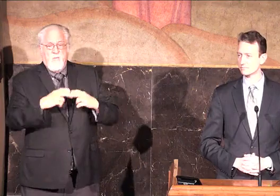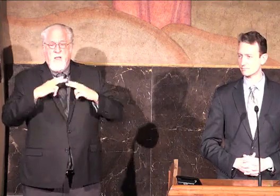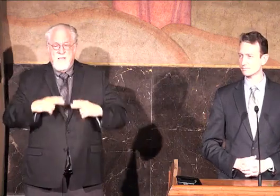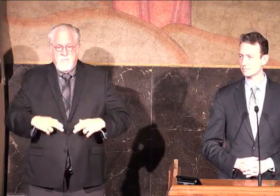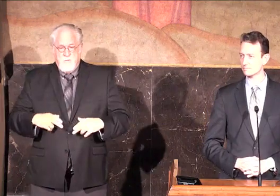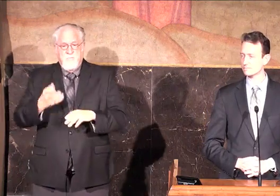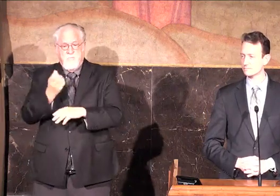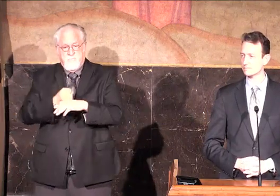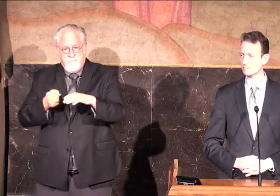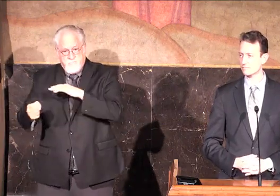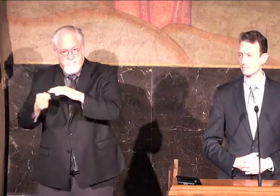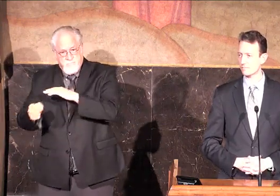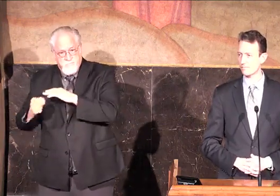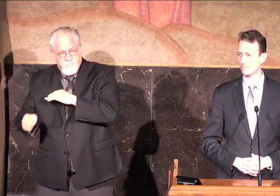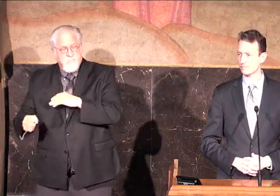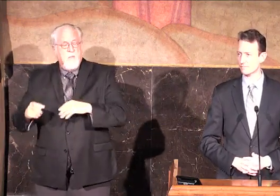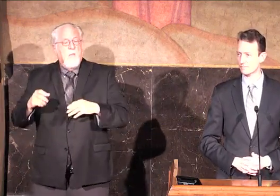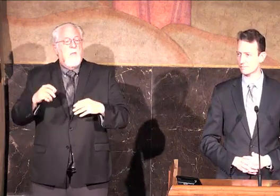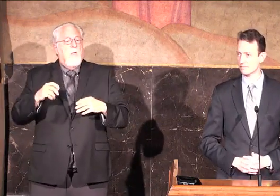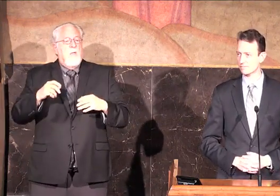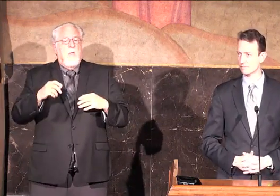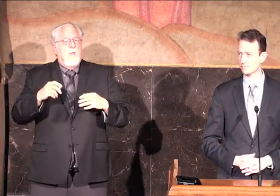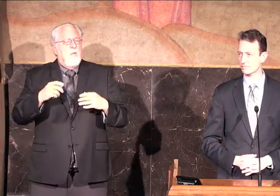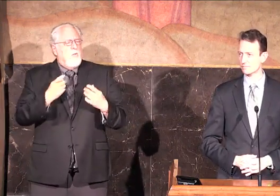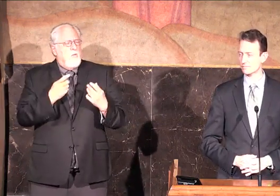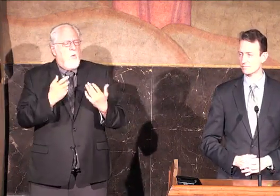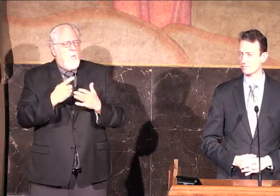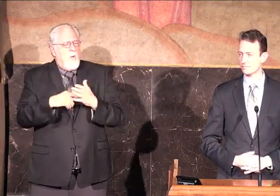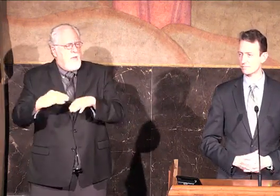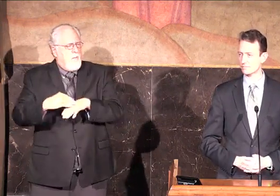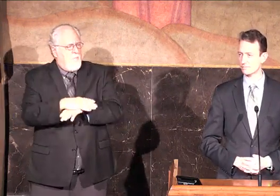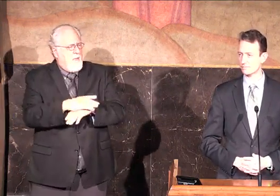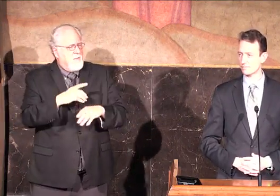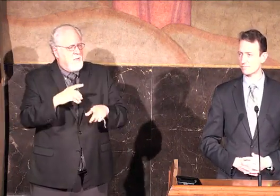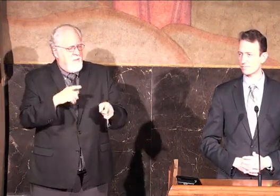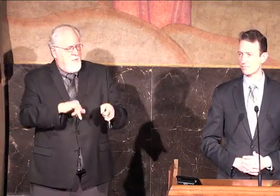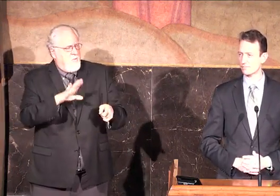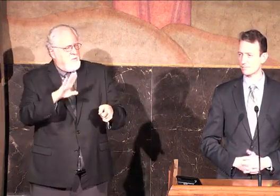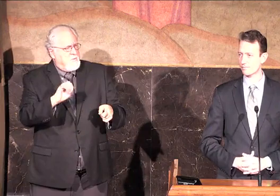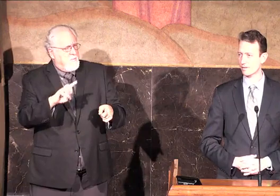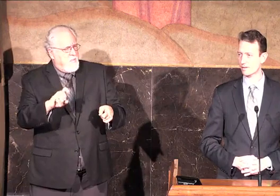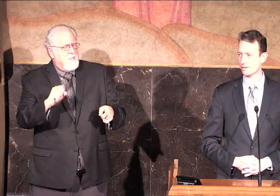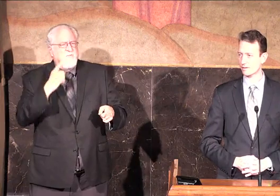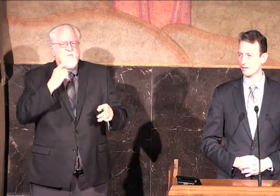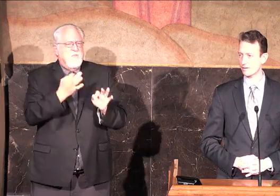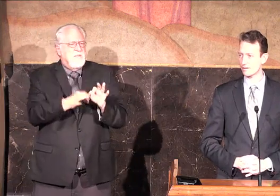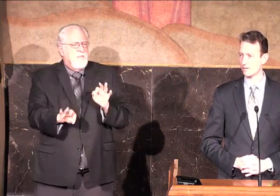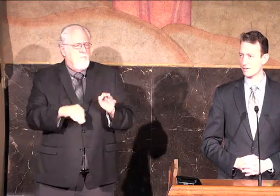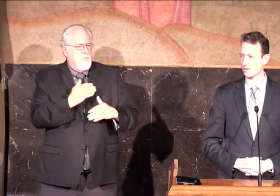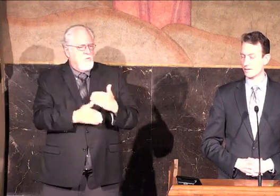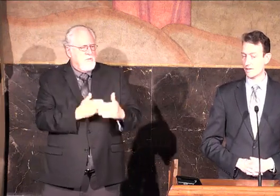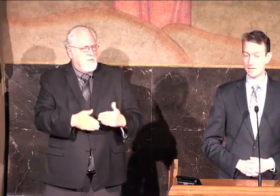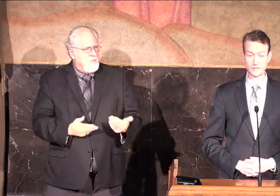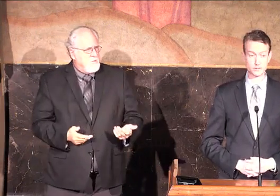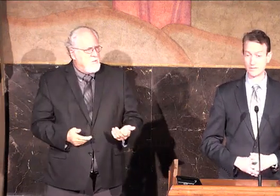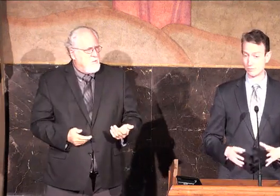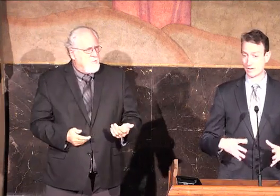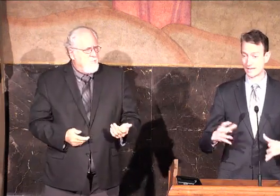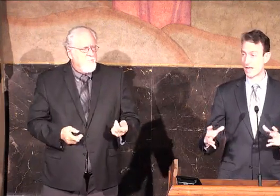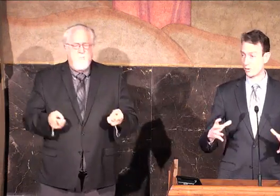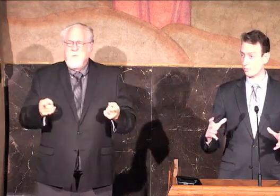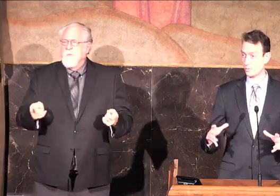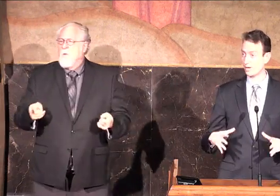continue to rise, from y'all's perspective, what do you see as far as the impact maybe those beds of non-essential procedures are across the state? Yes, I'll